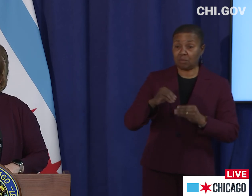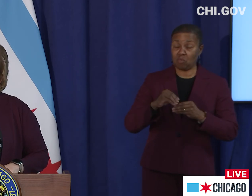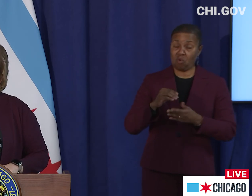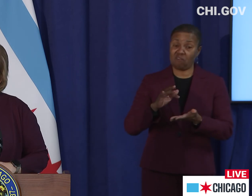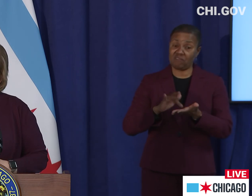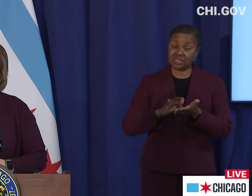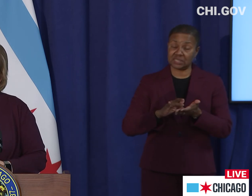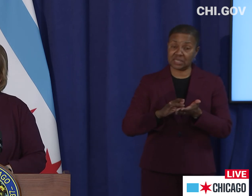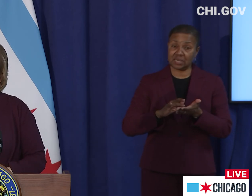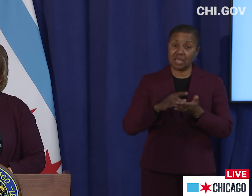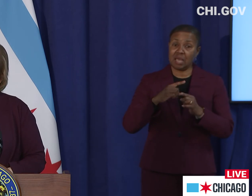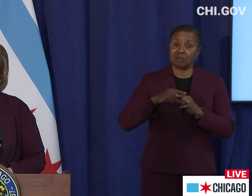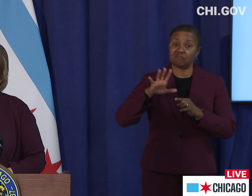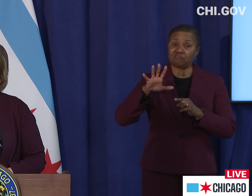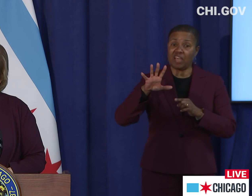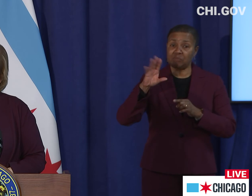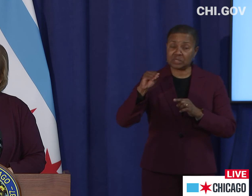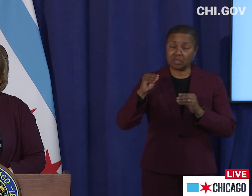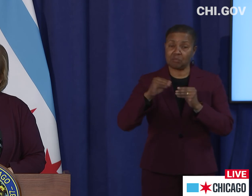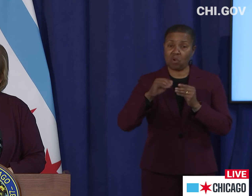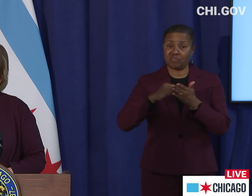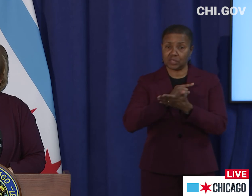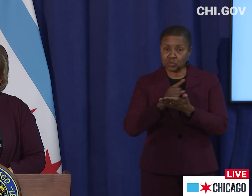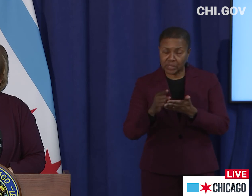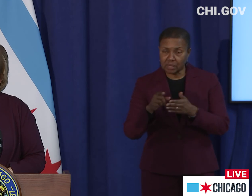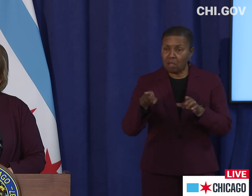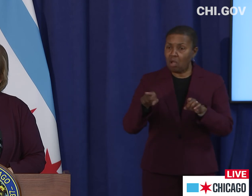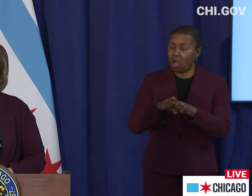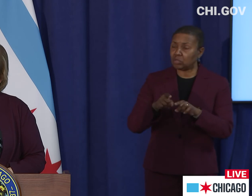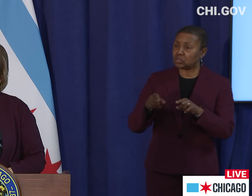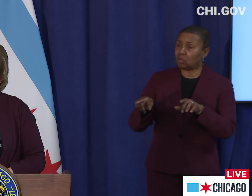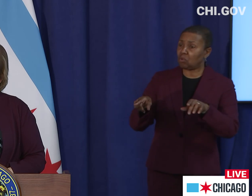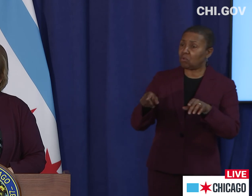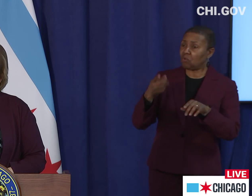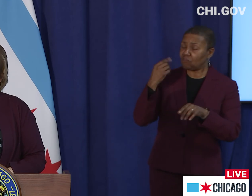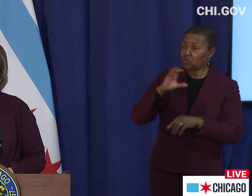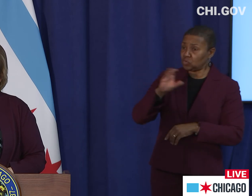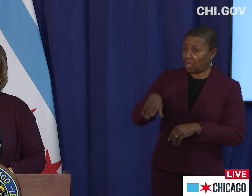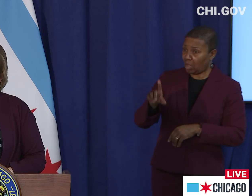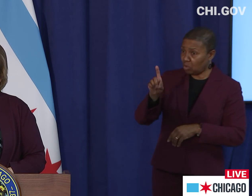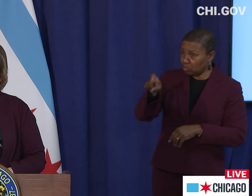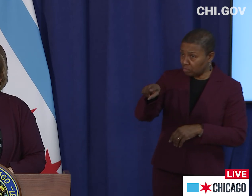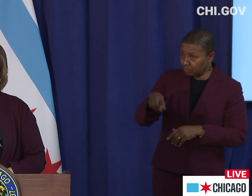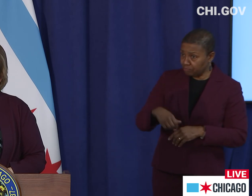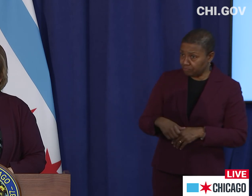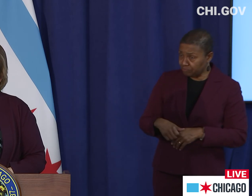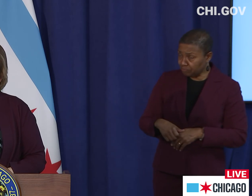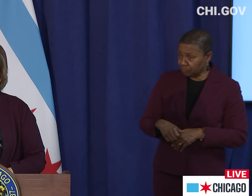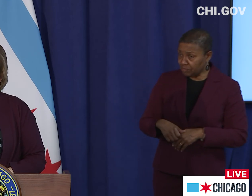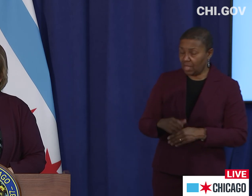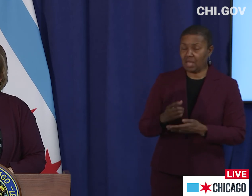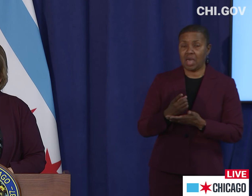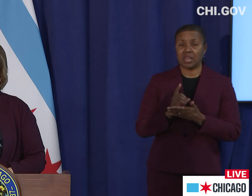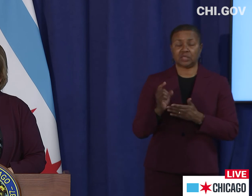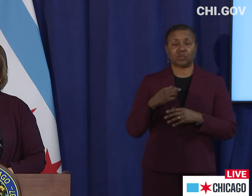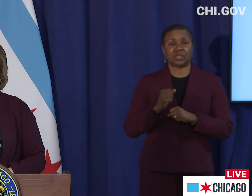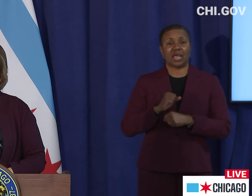including 5% more this week. Is that also true for Chicago? So last week we were